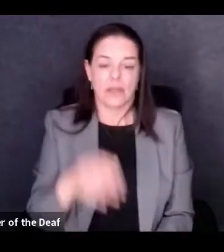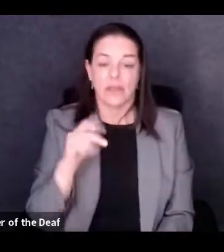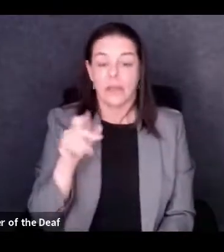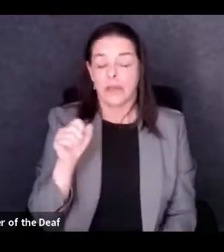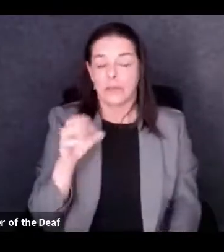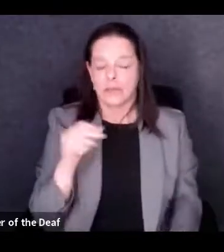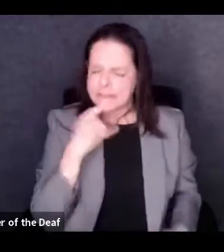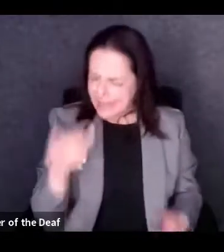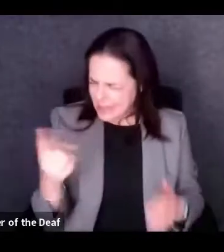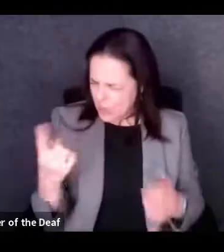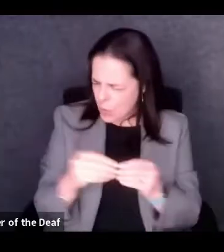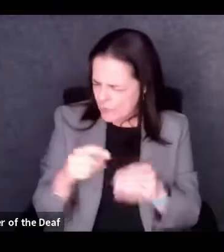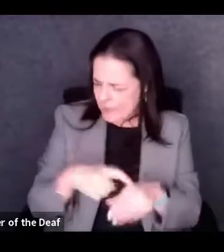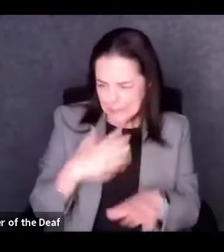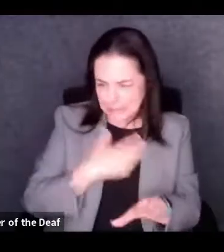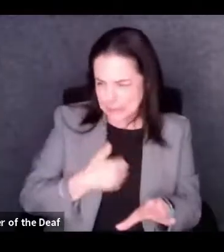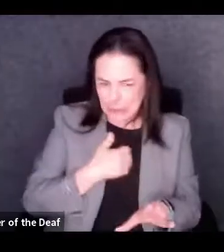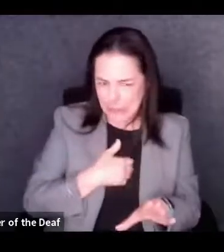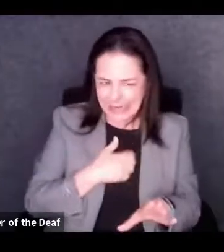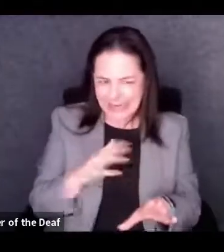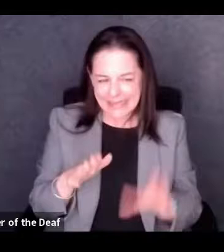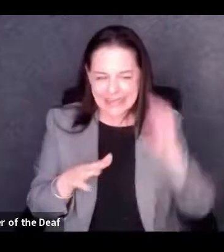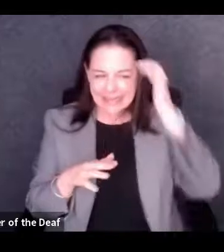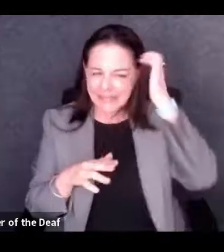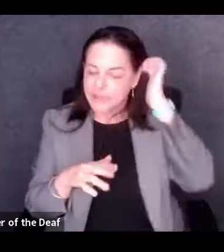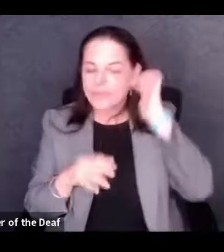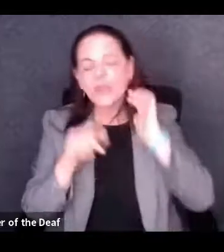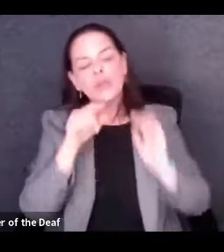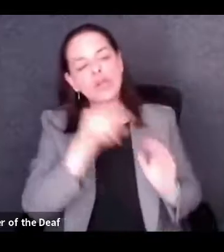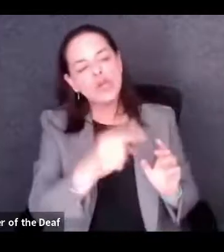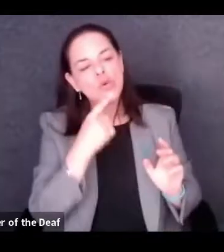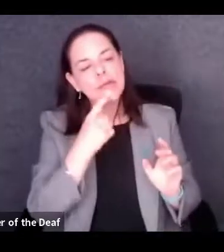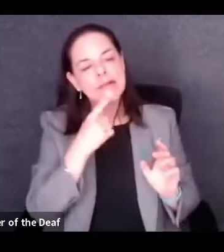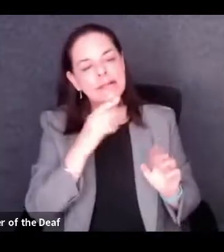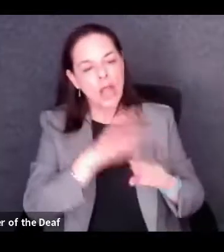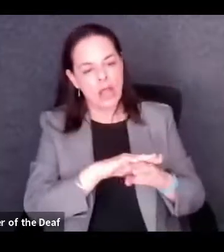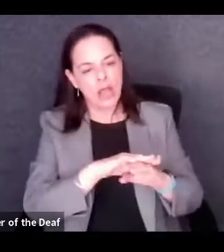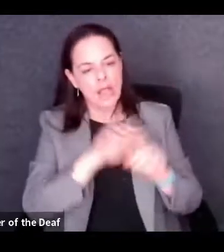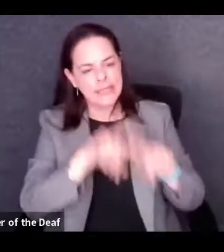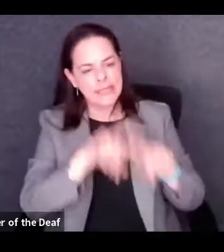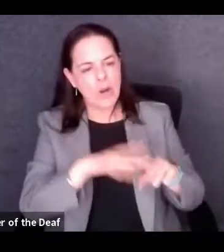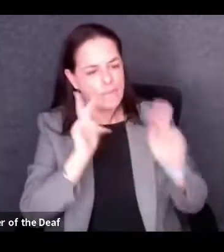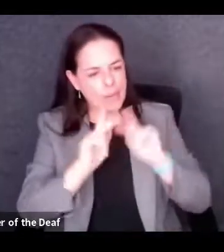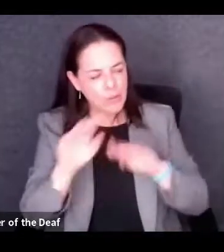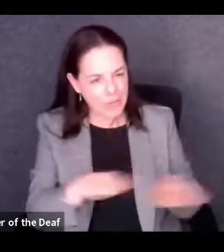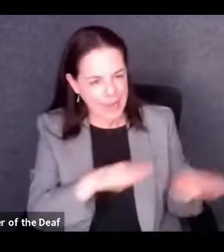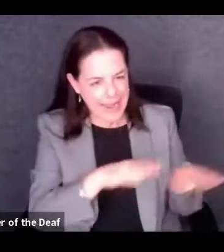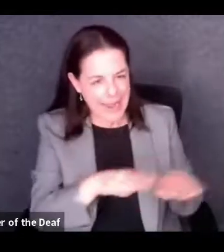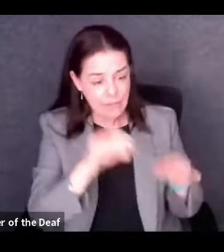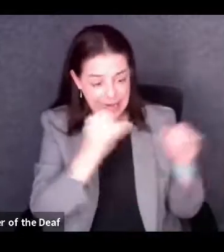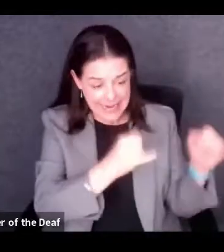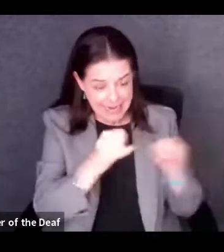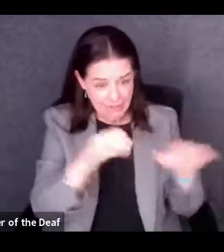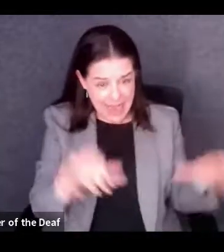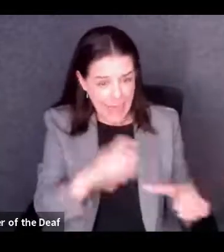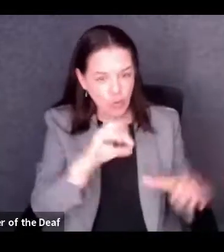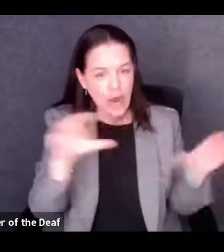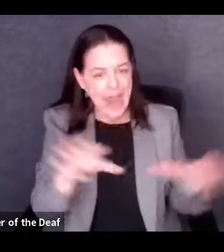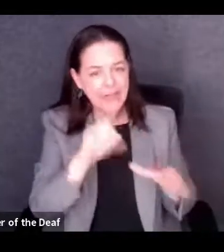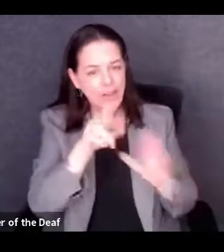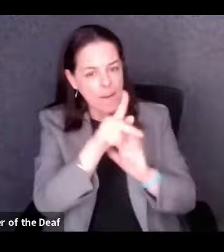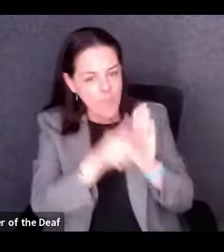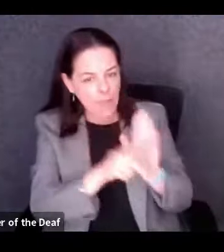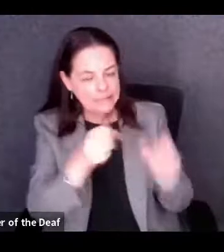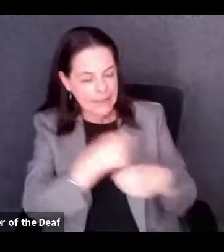So say that one more time. Sorry. You said it was on people's behavior, and he said just individual actions or the actions Oh.